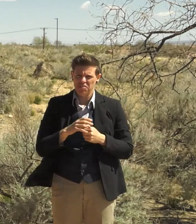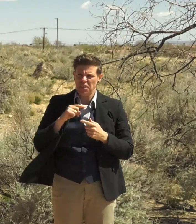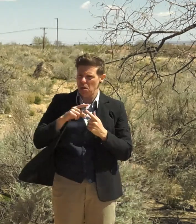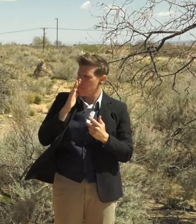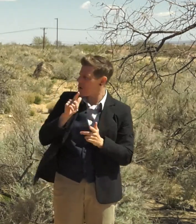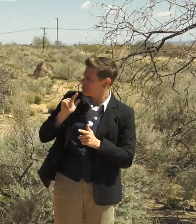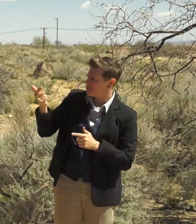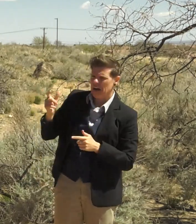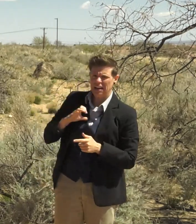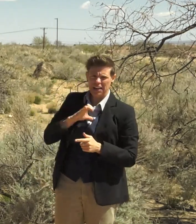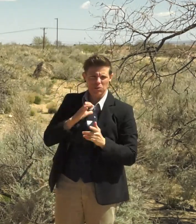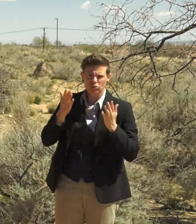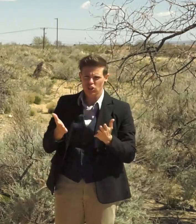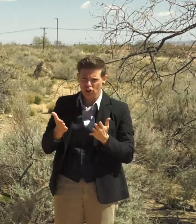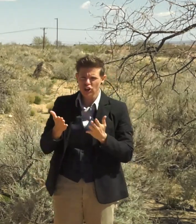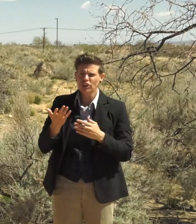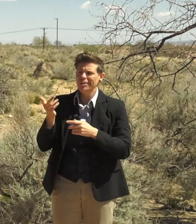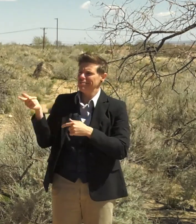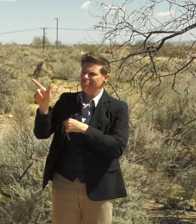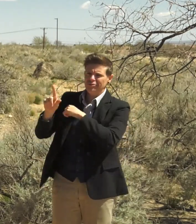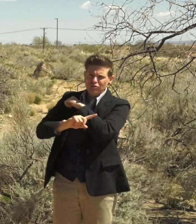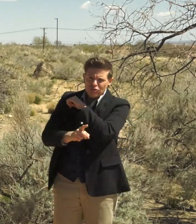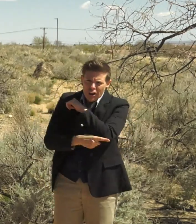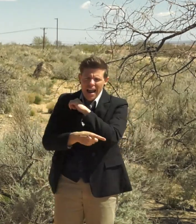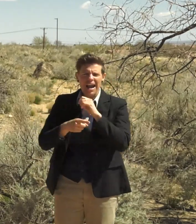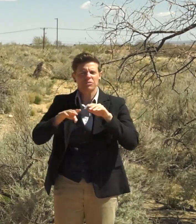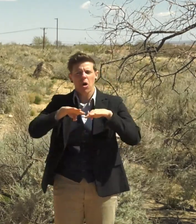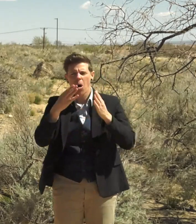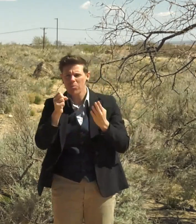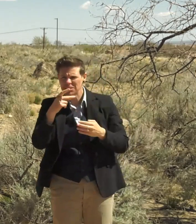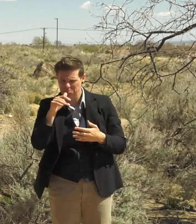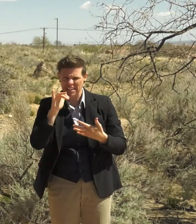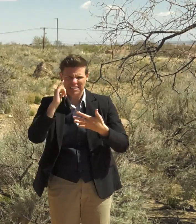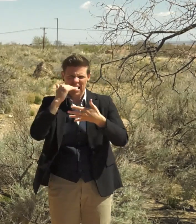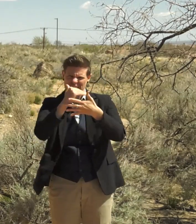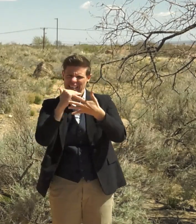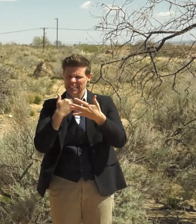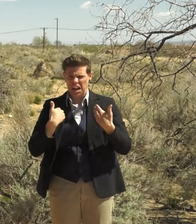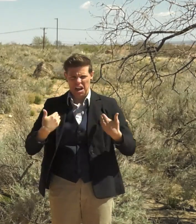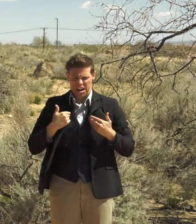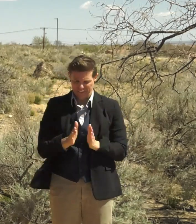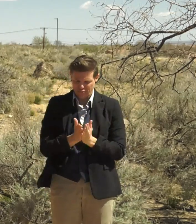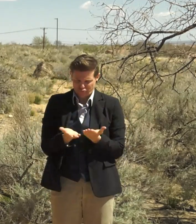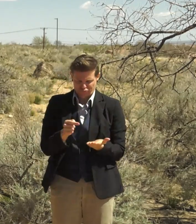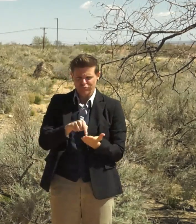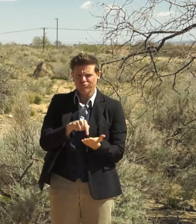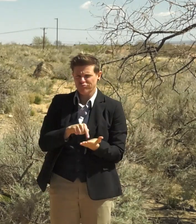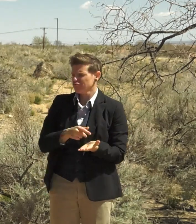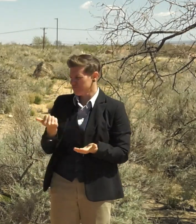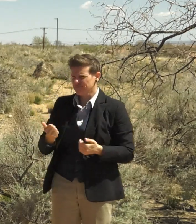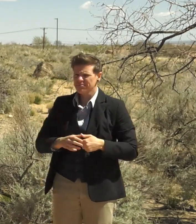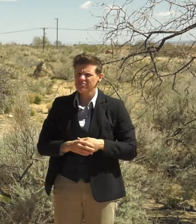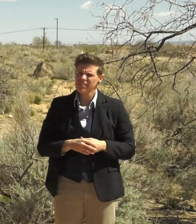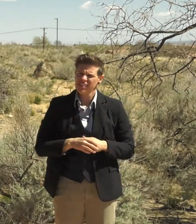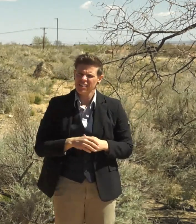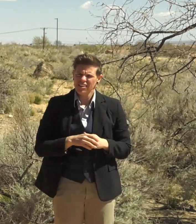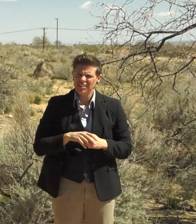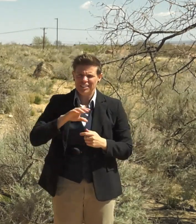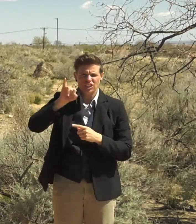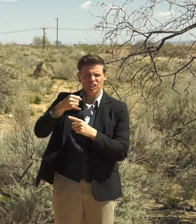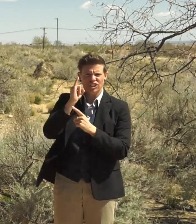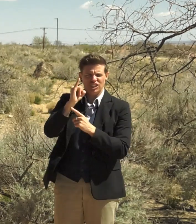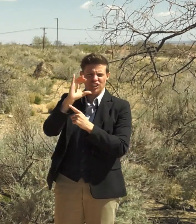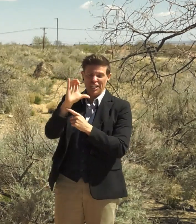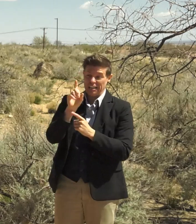space. Okay? So with that, a couple of updates from our Joint Information Center.